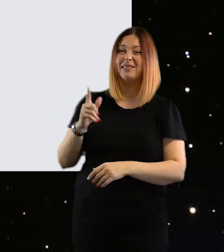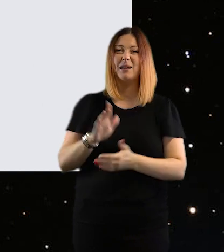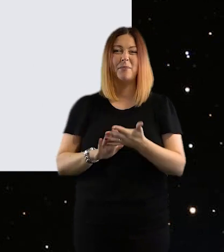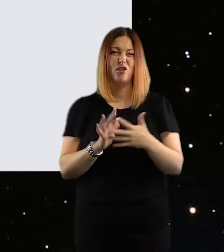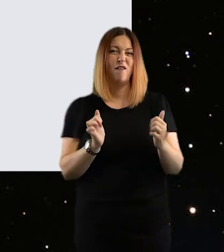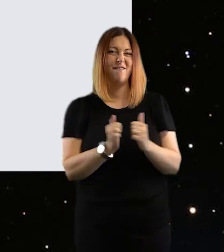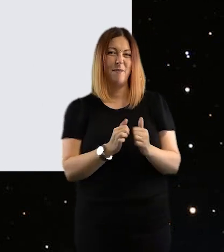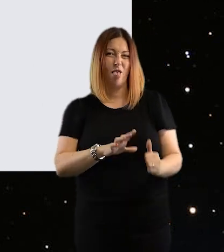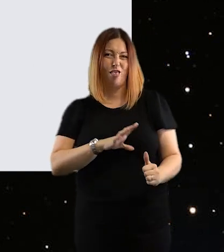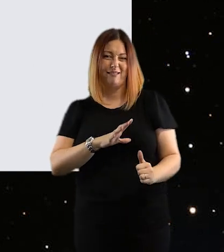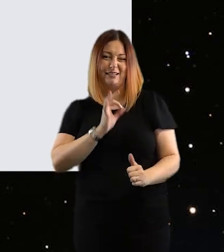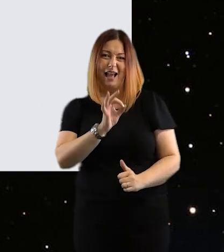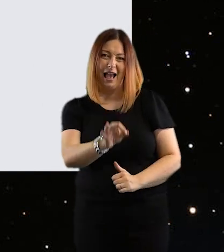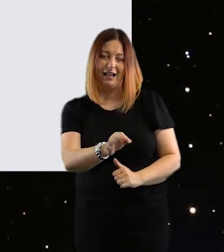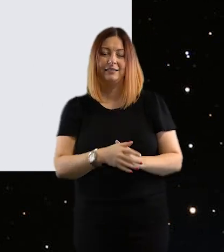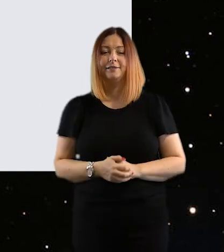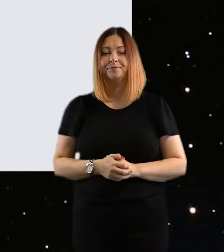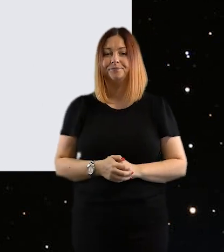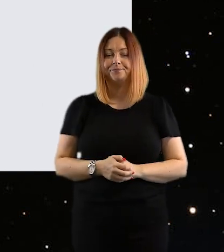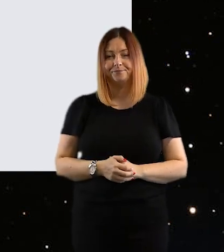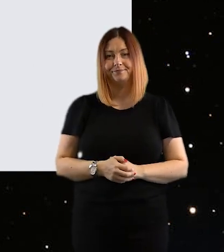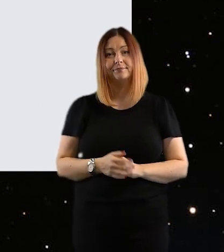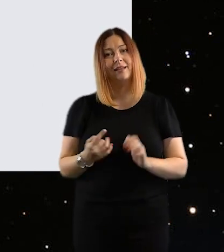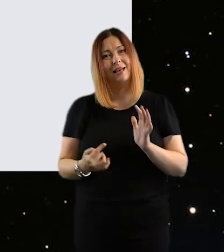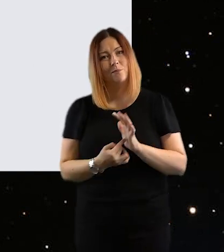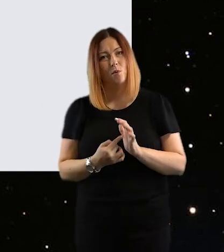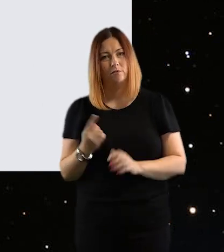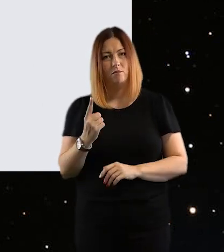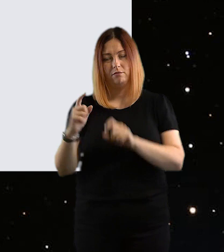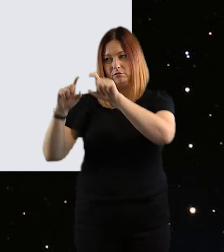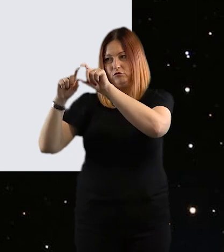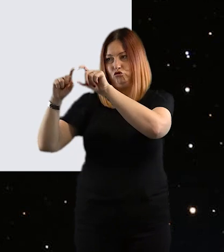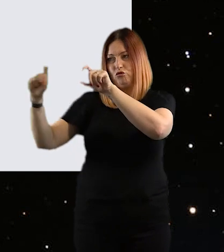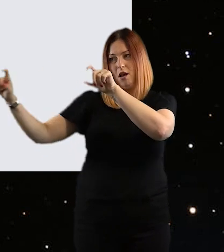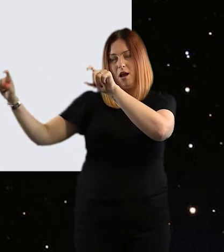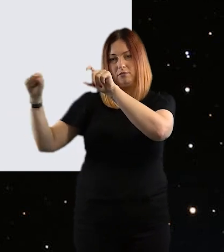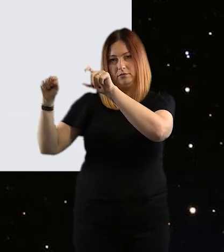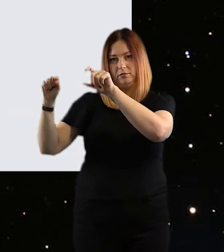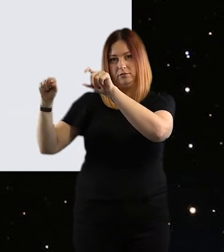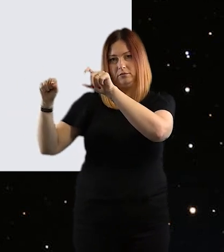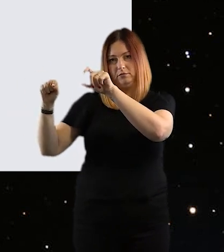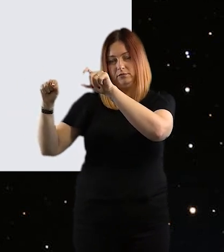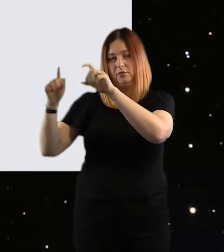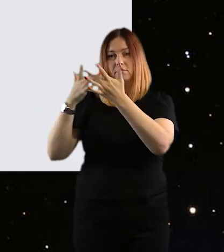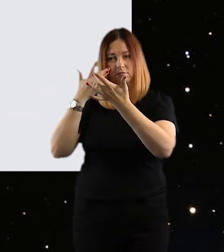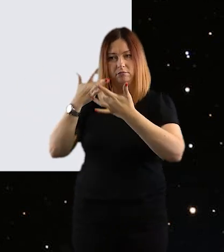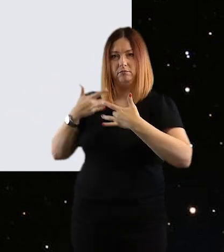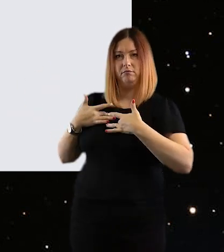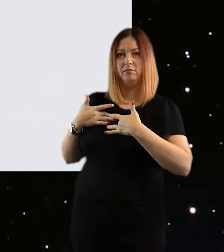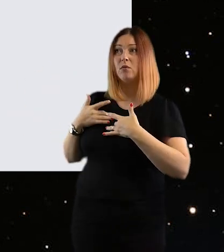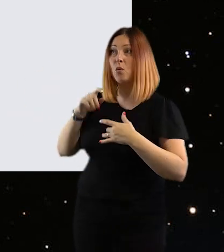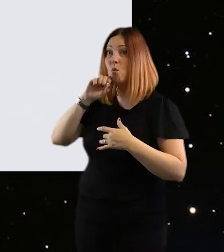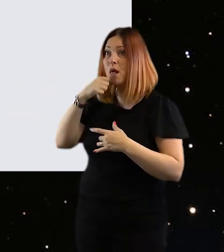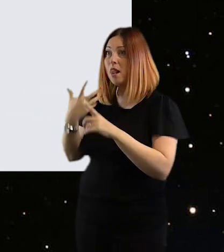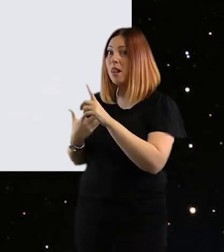information over here is critical. This chart shows us the likelihood of our observation going ahead and